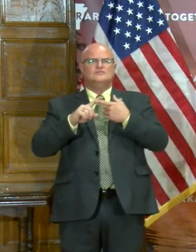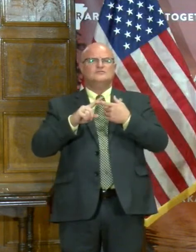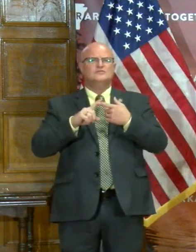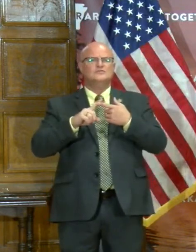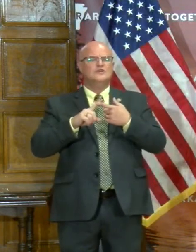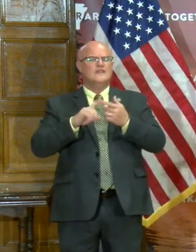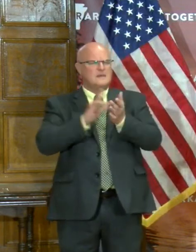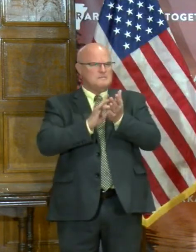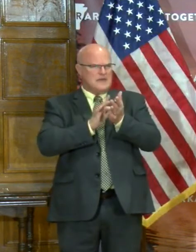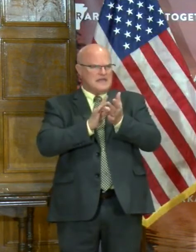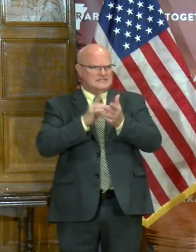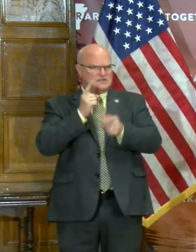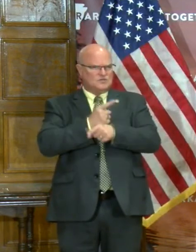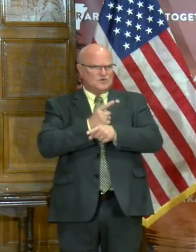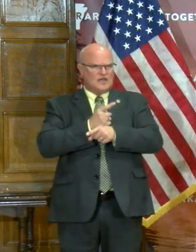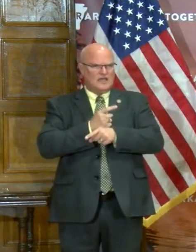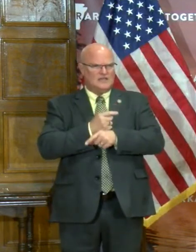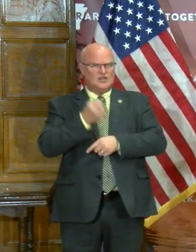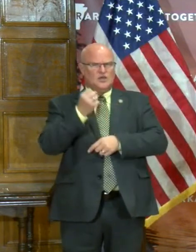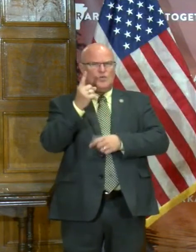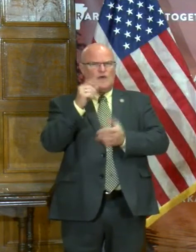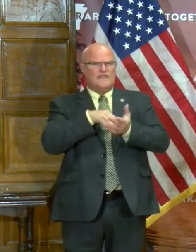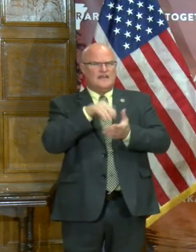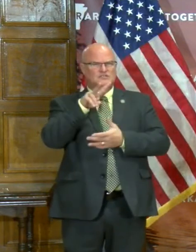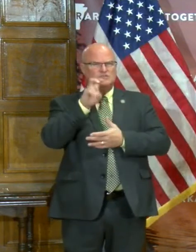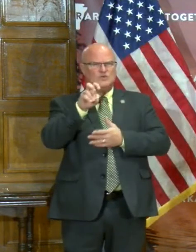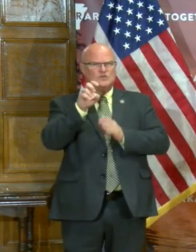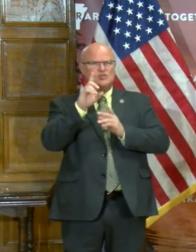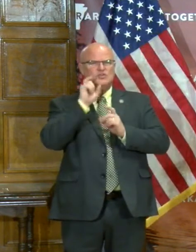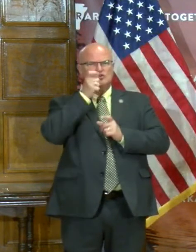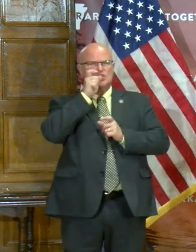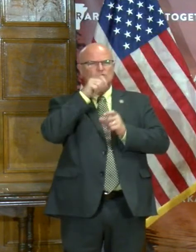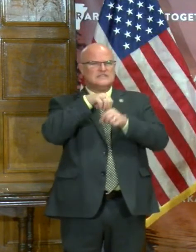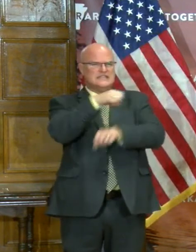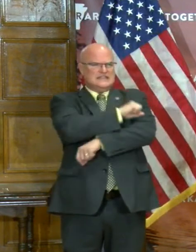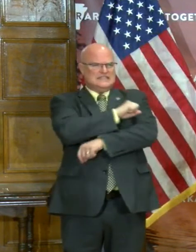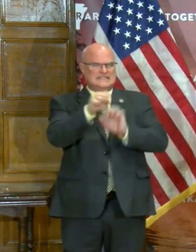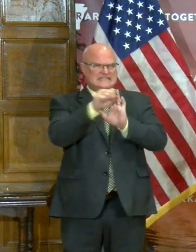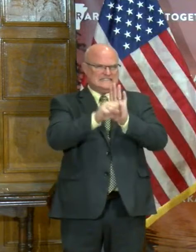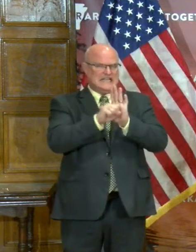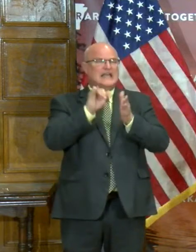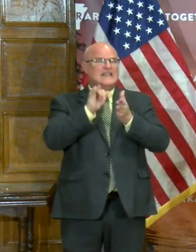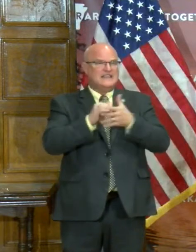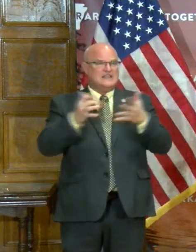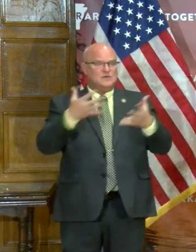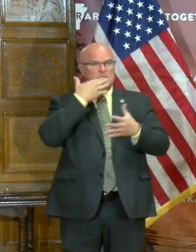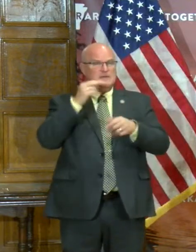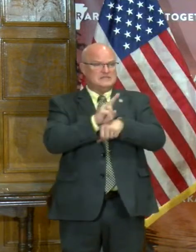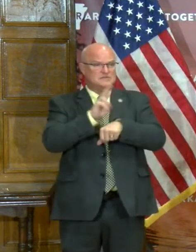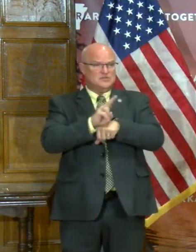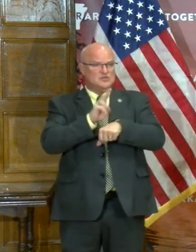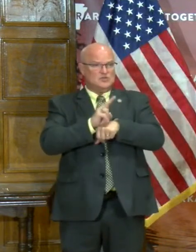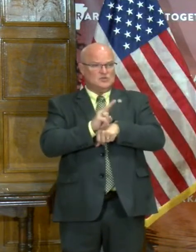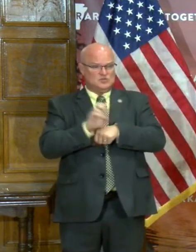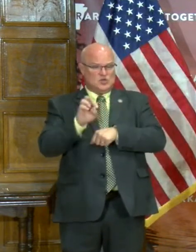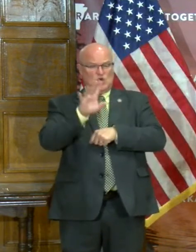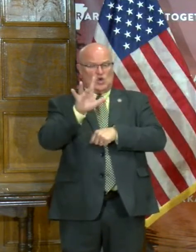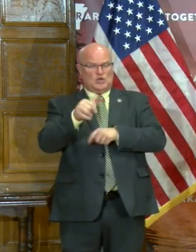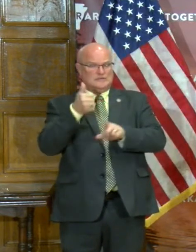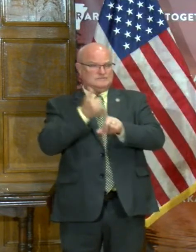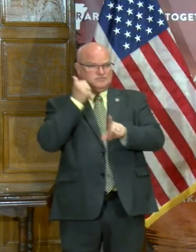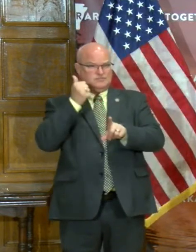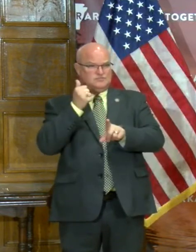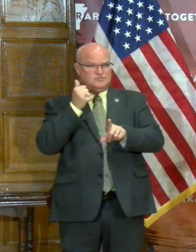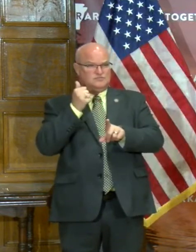and if I heard him right, he said there's 1,200 doses in the state, and that those doses are best used at the early onset of